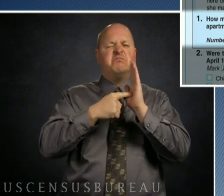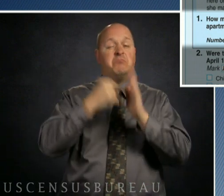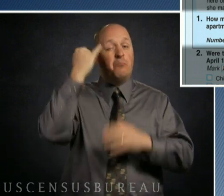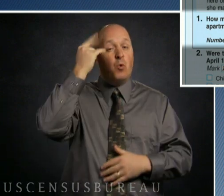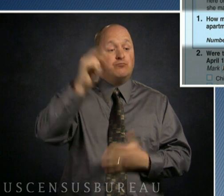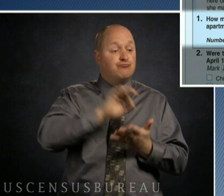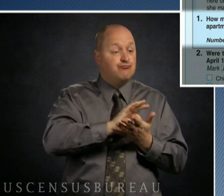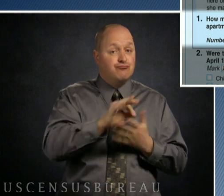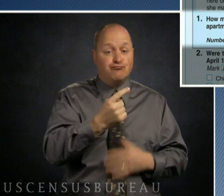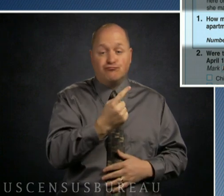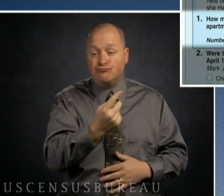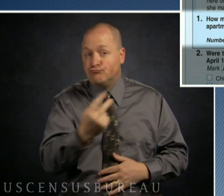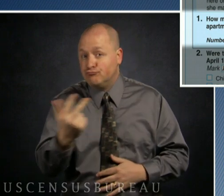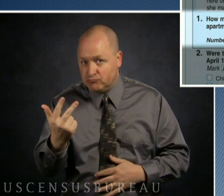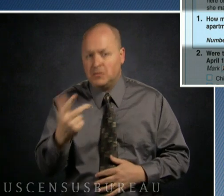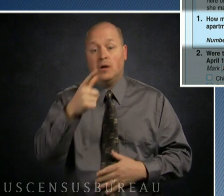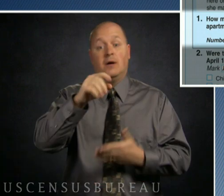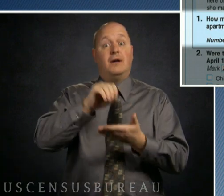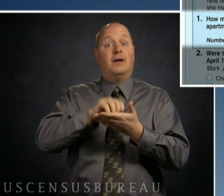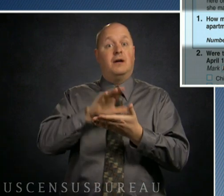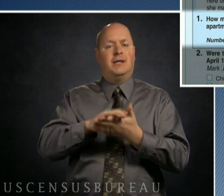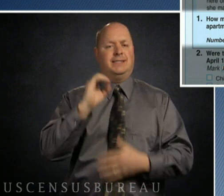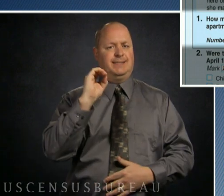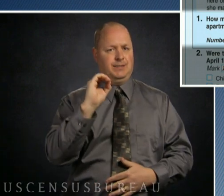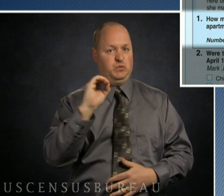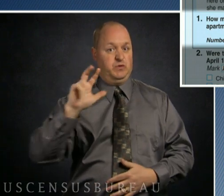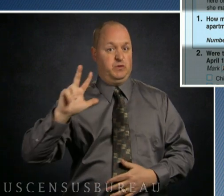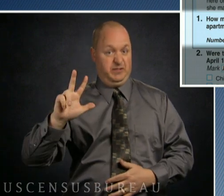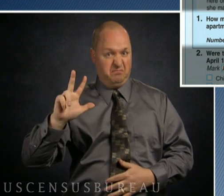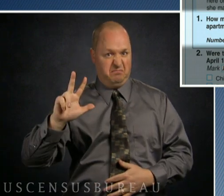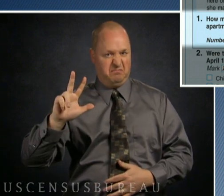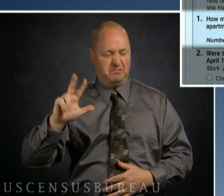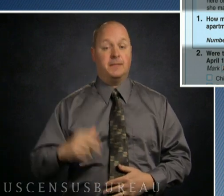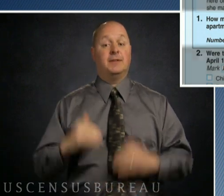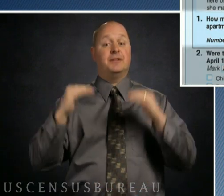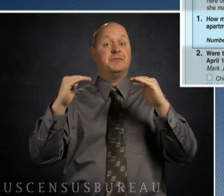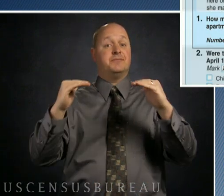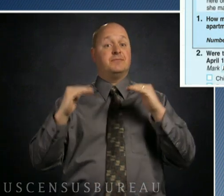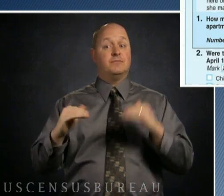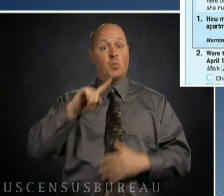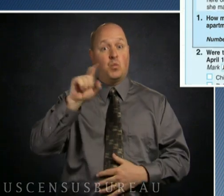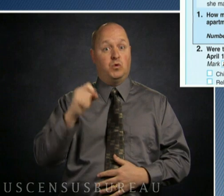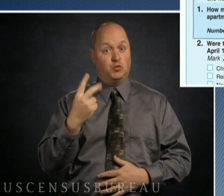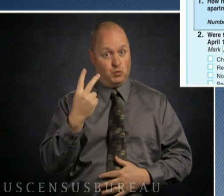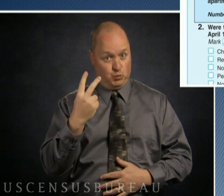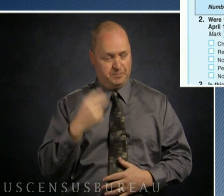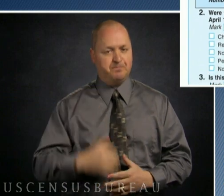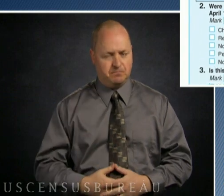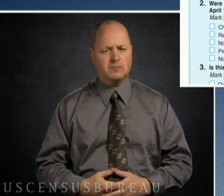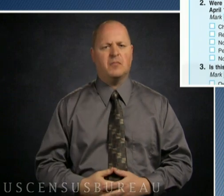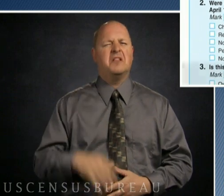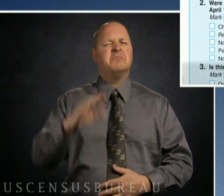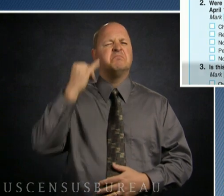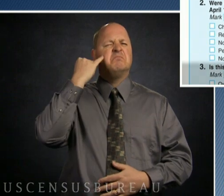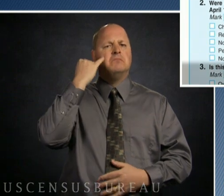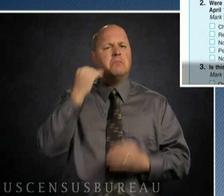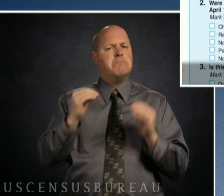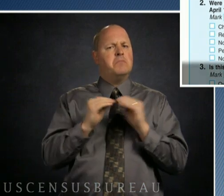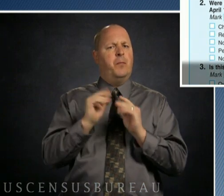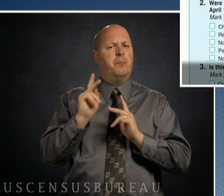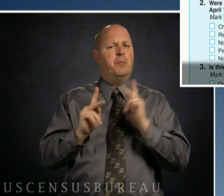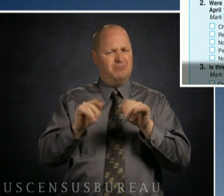For example, if your count is 3, write 0, 3. Moving down to question